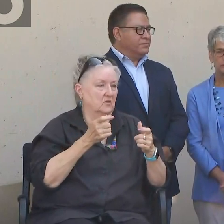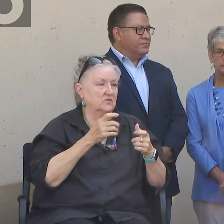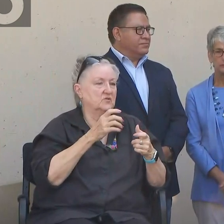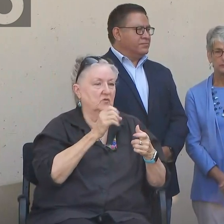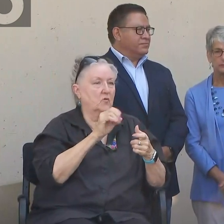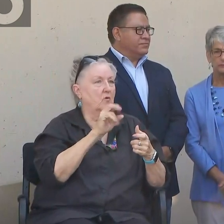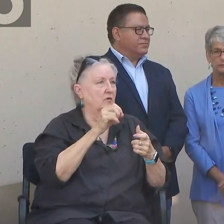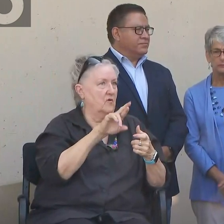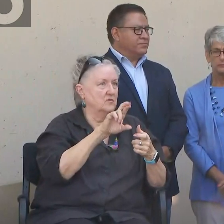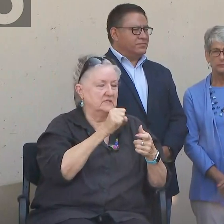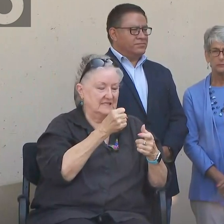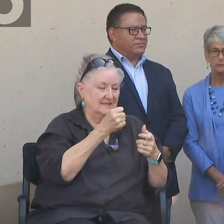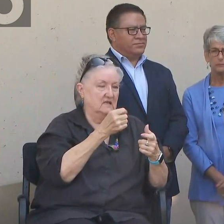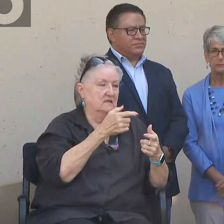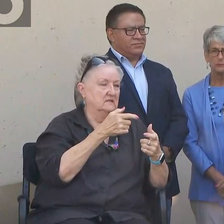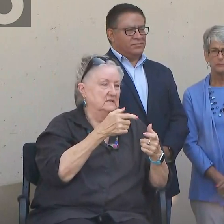coroner's